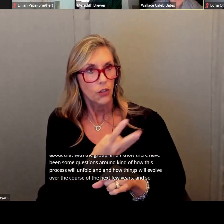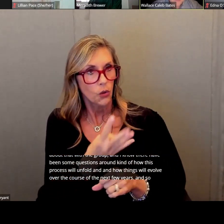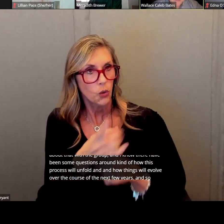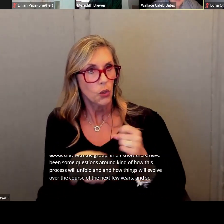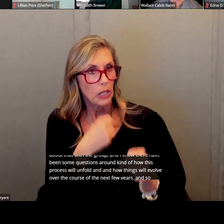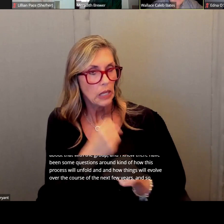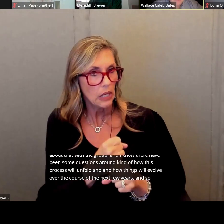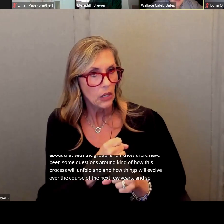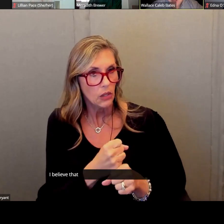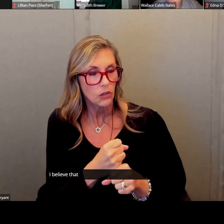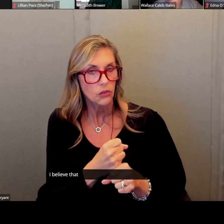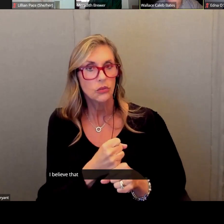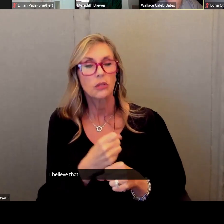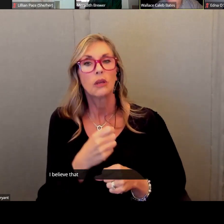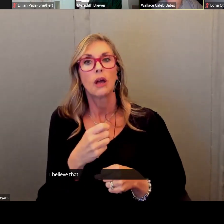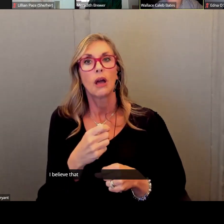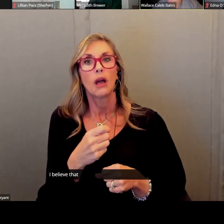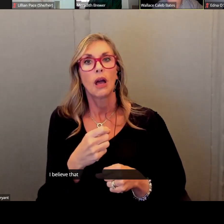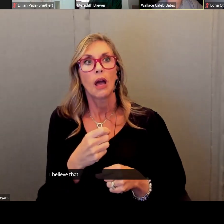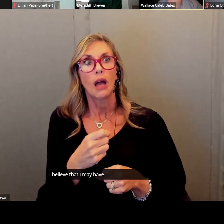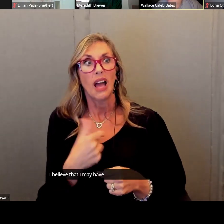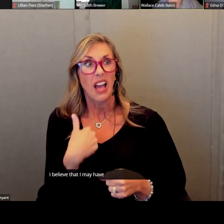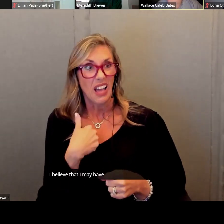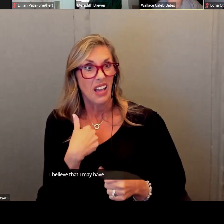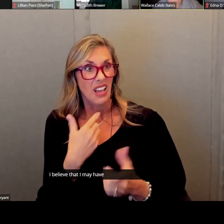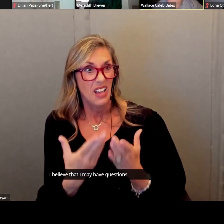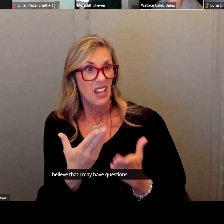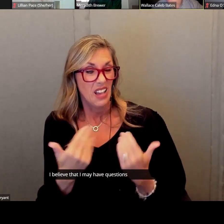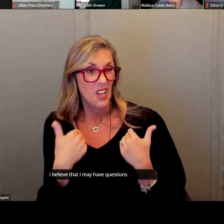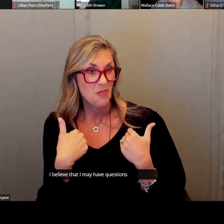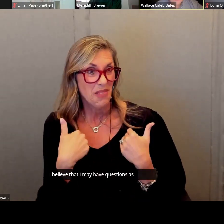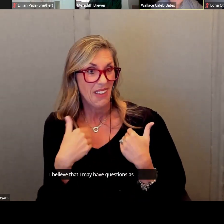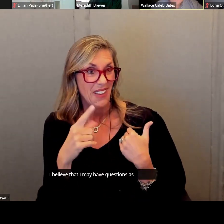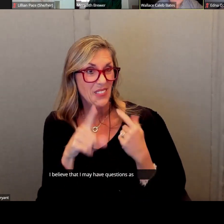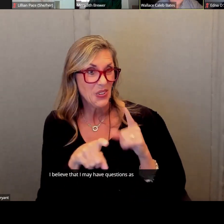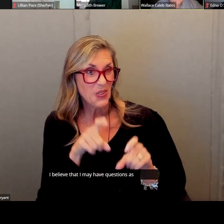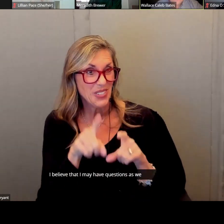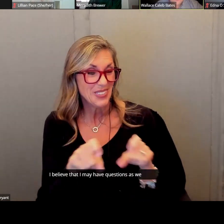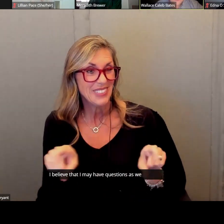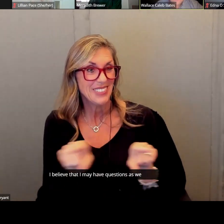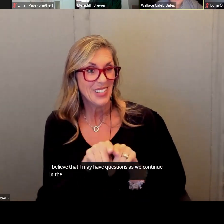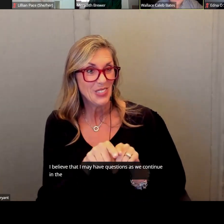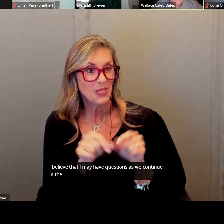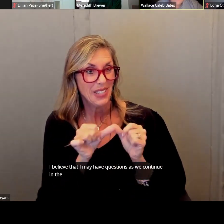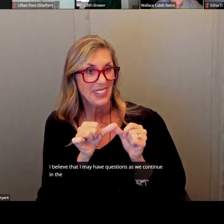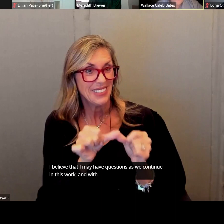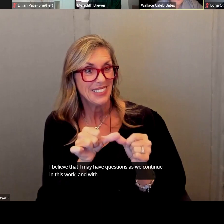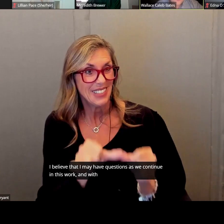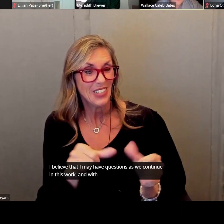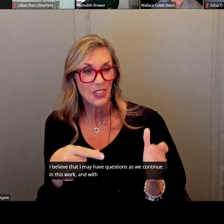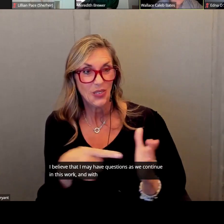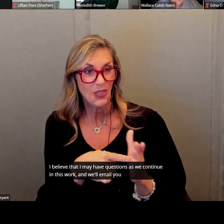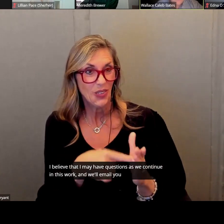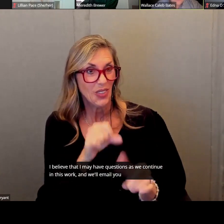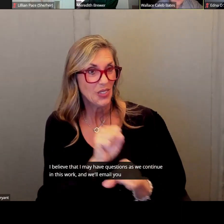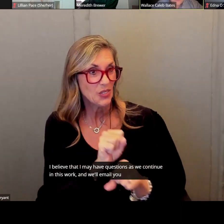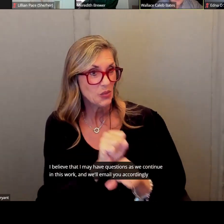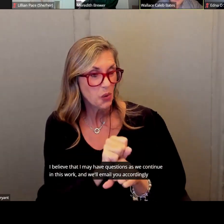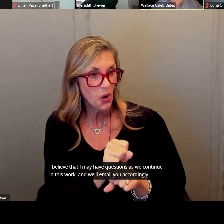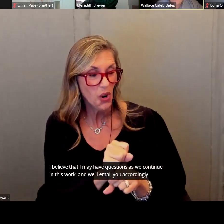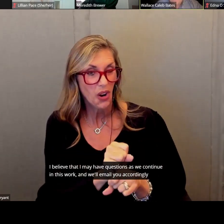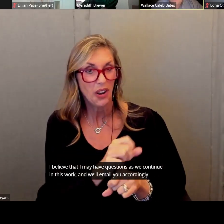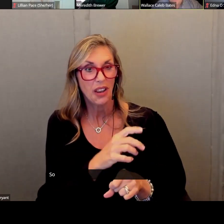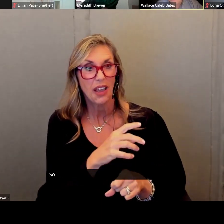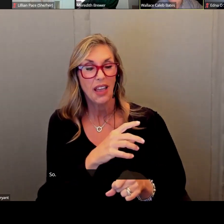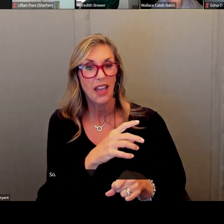that I may have questions as we continue in this work, and we'll email you accordingly. So